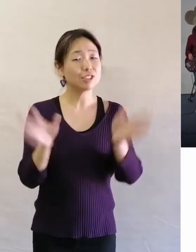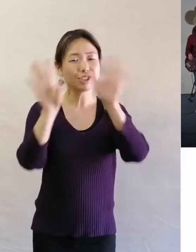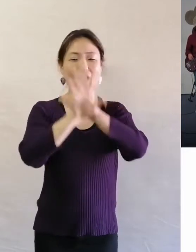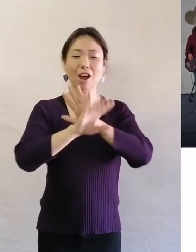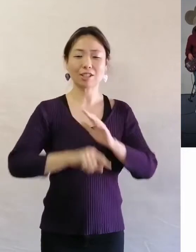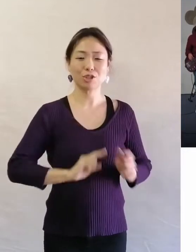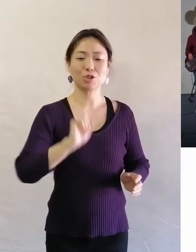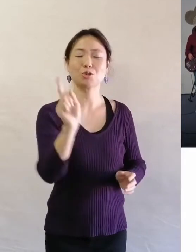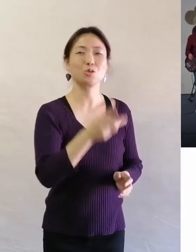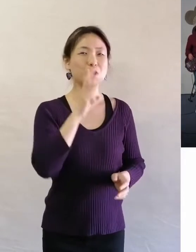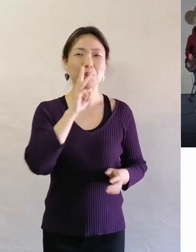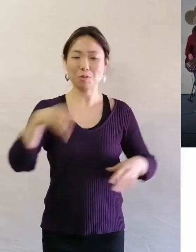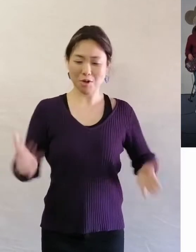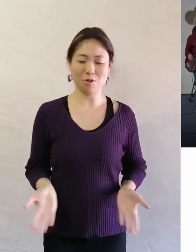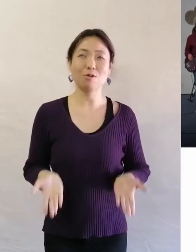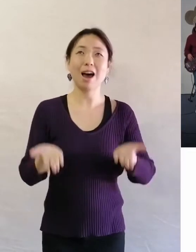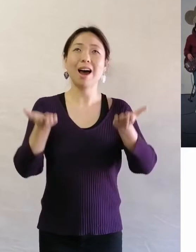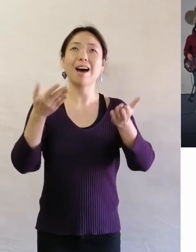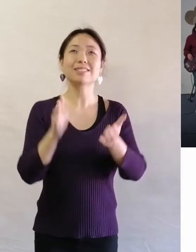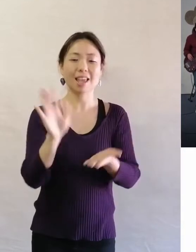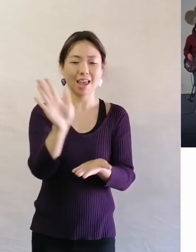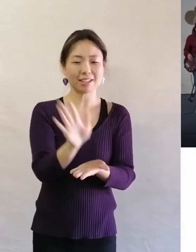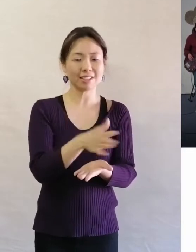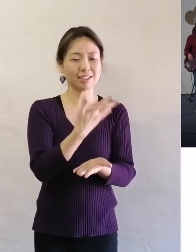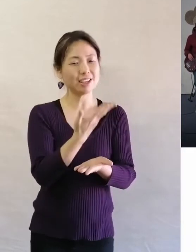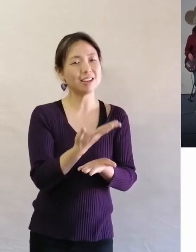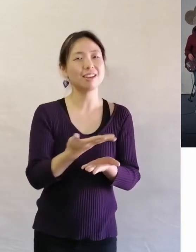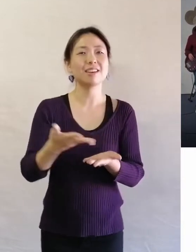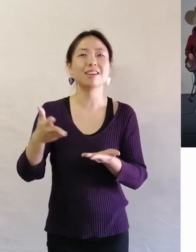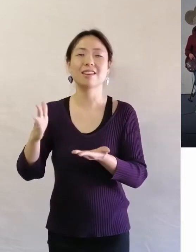Out of the darkness we will rise and